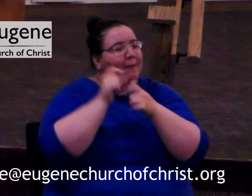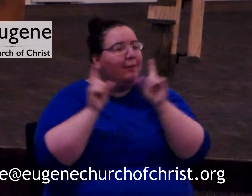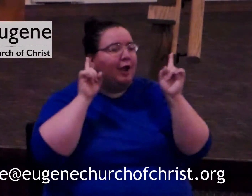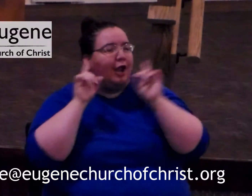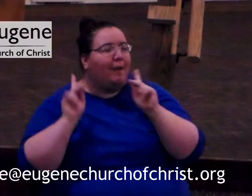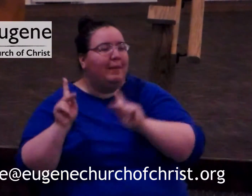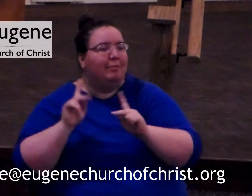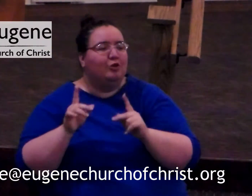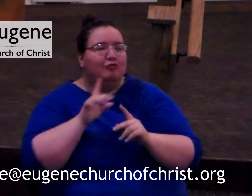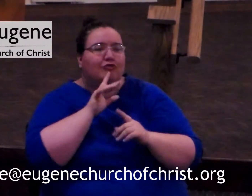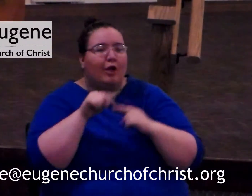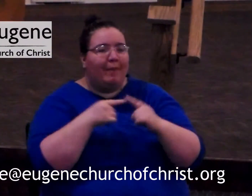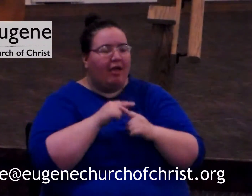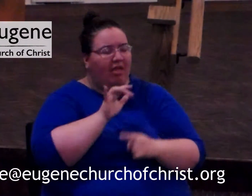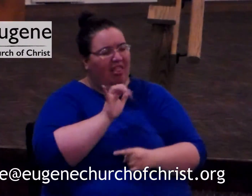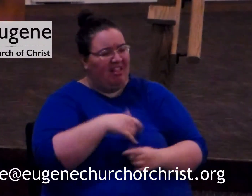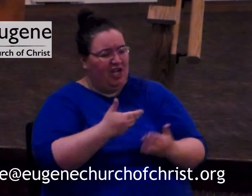chandelier.